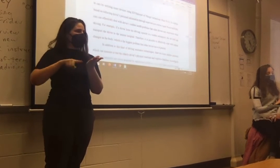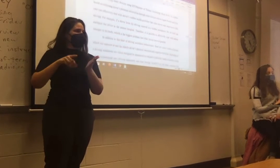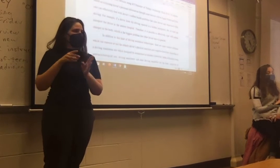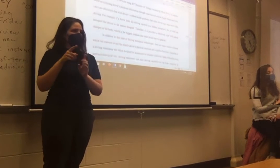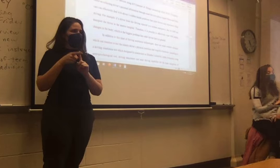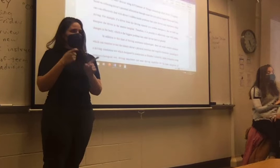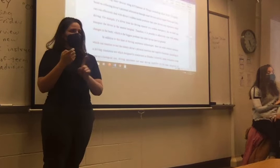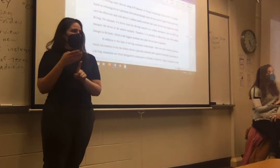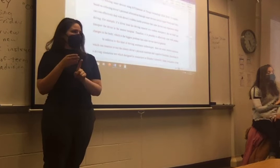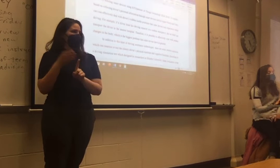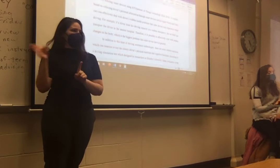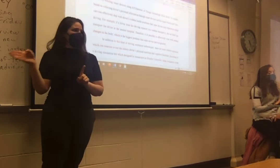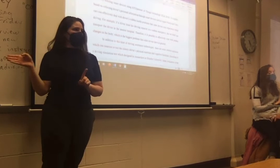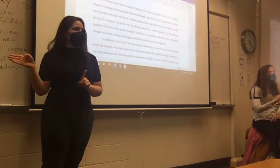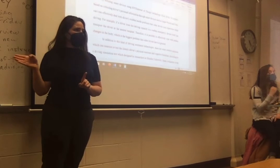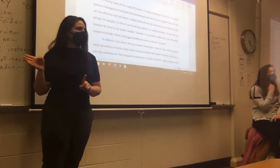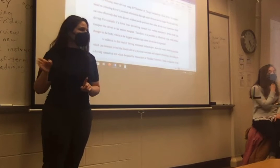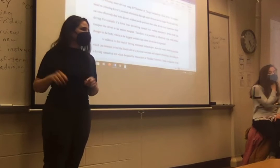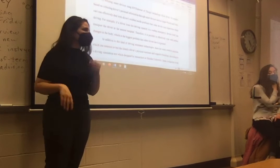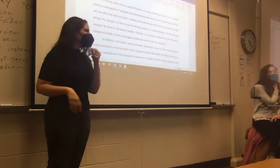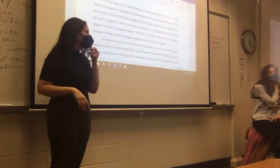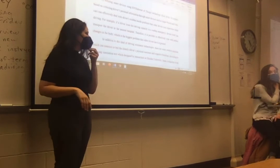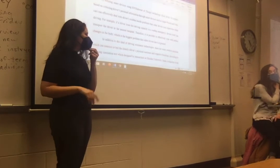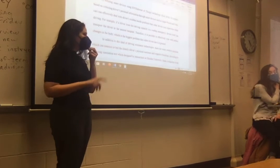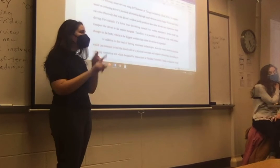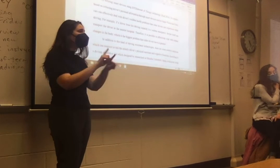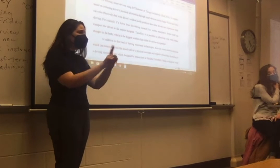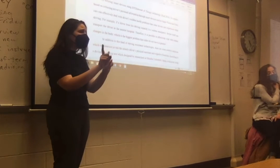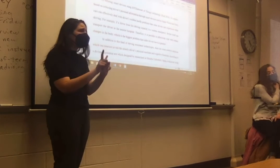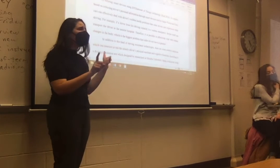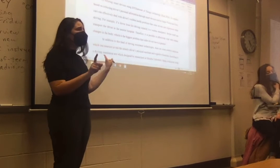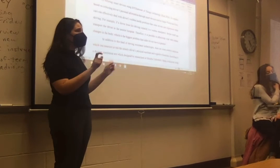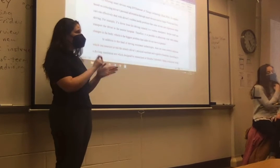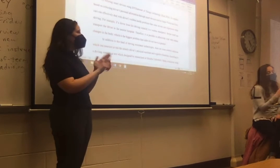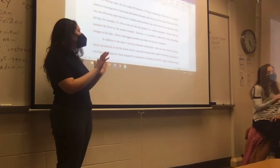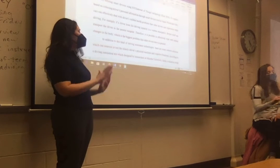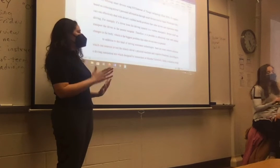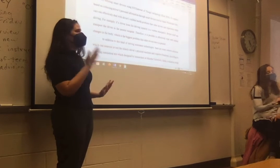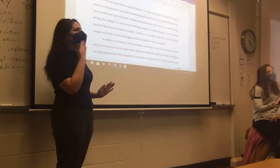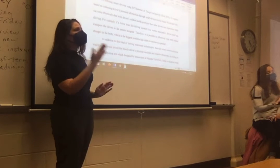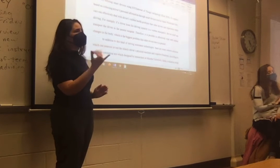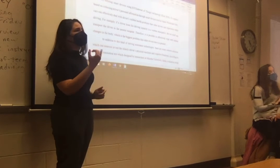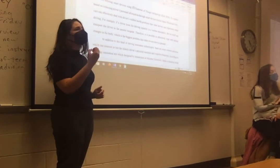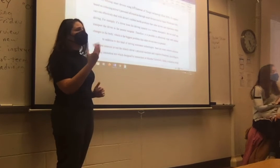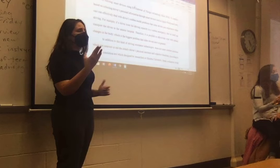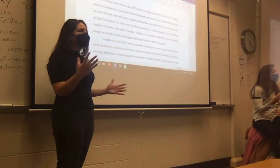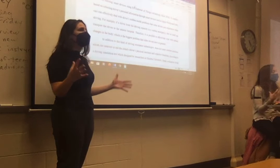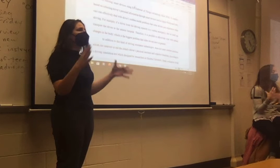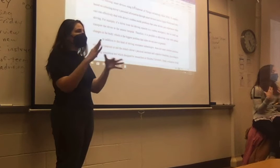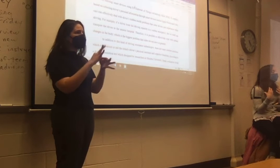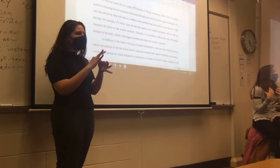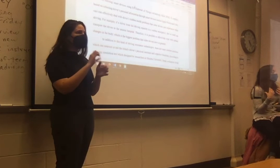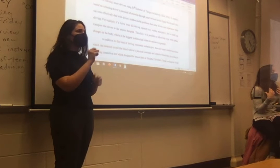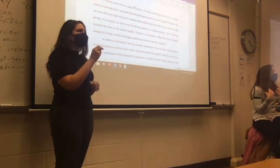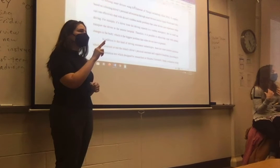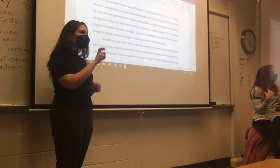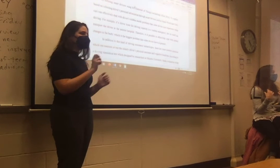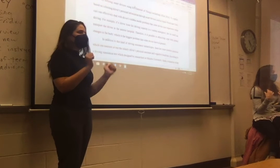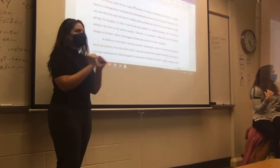But the writer does a good job of connecting the sources to his own